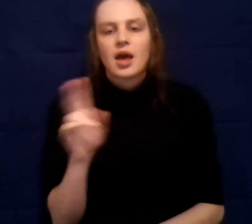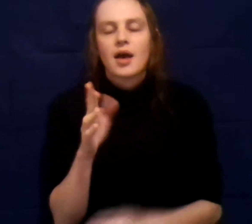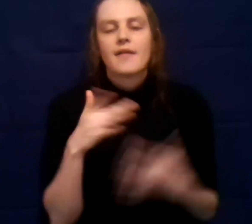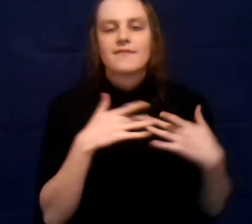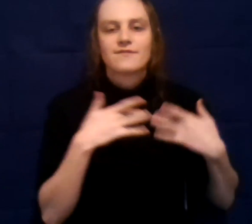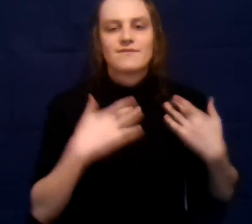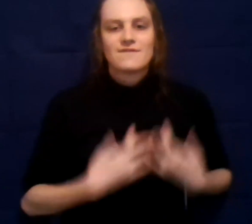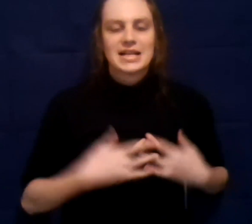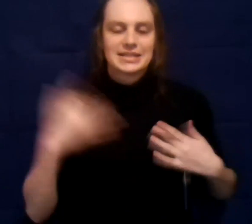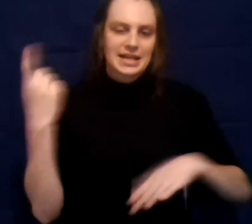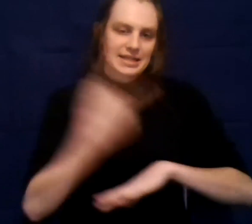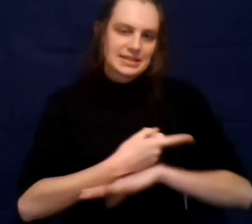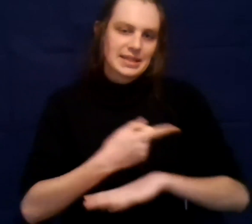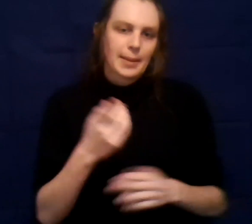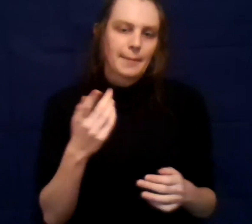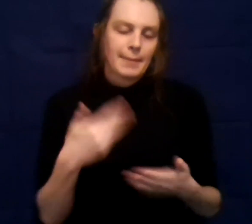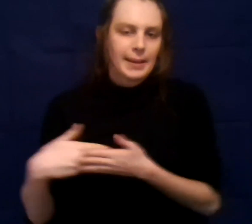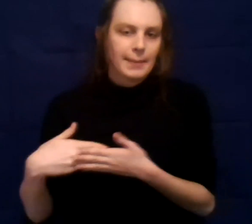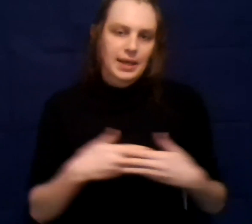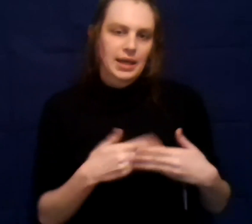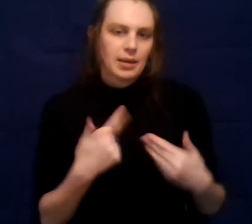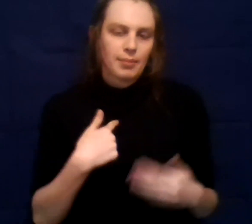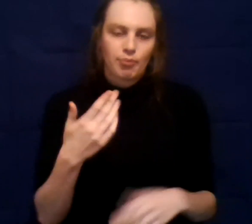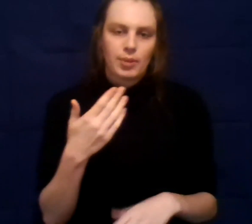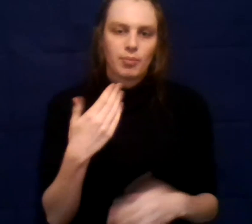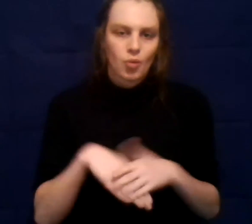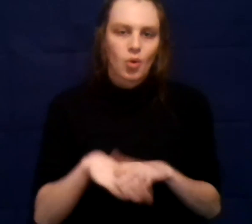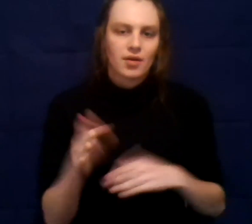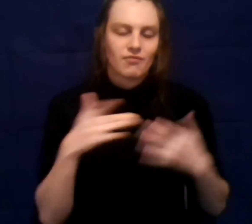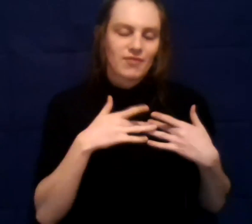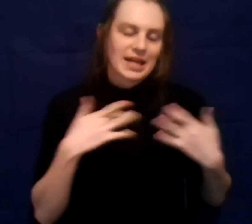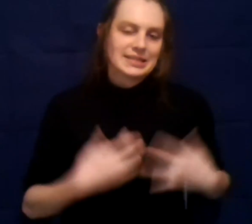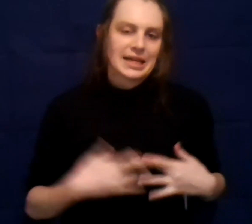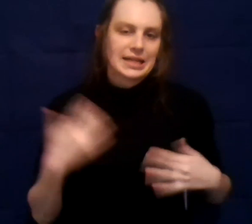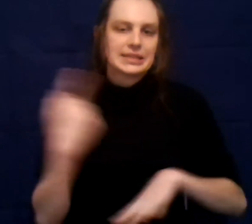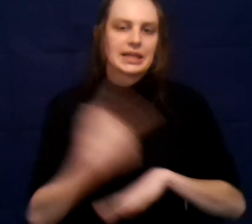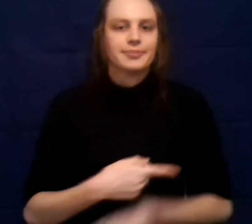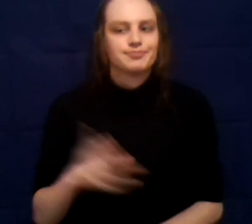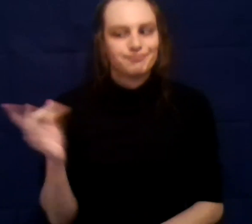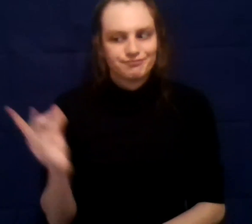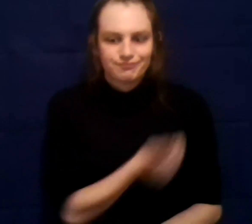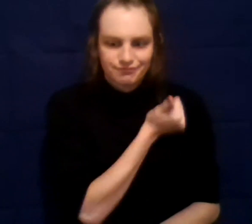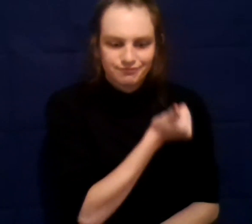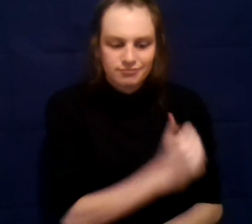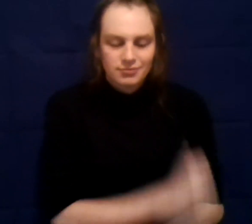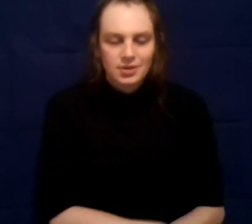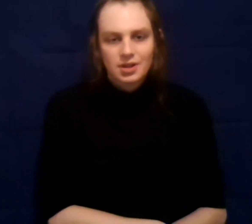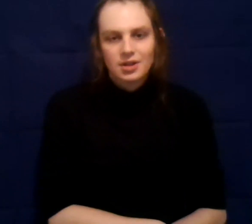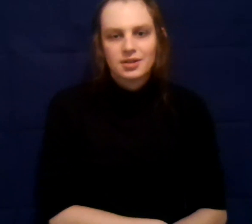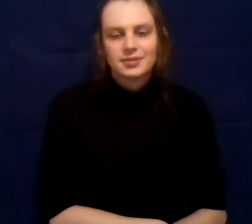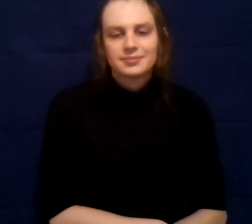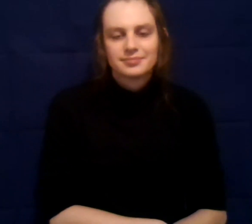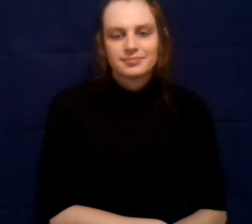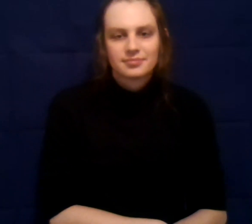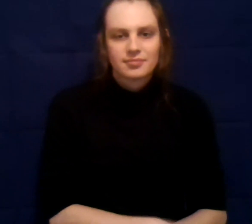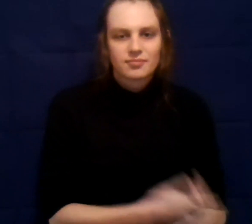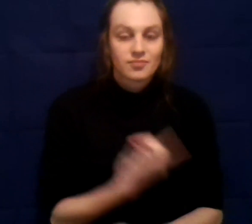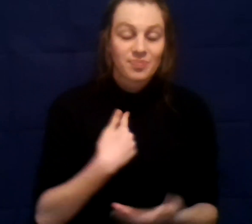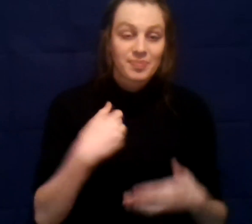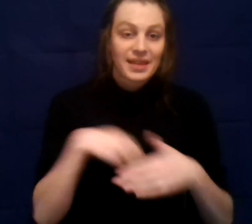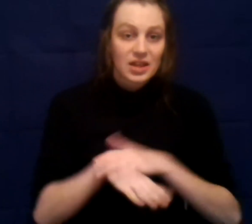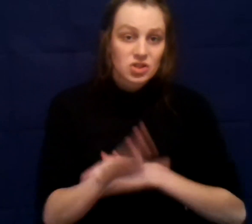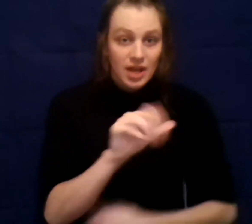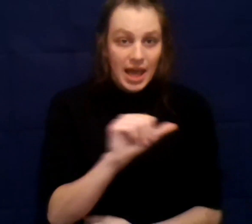Um, and I got into the program like most